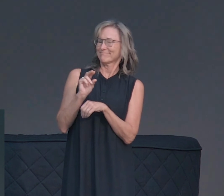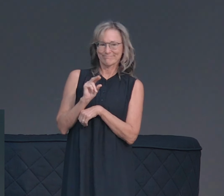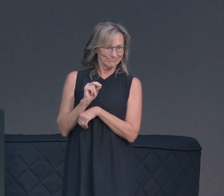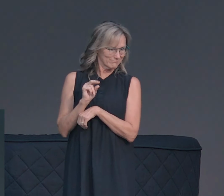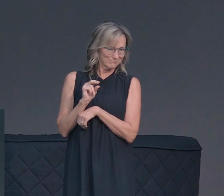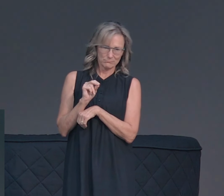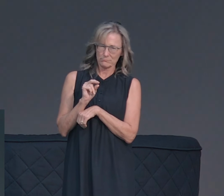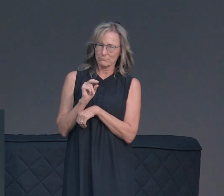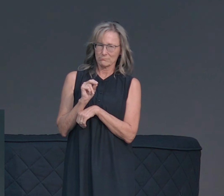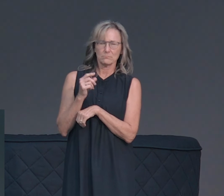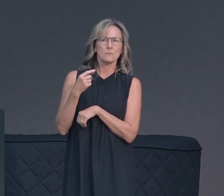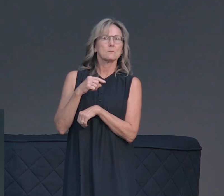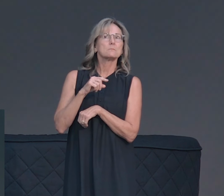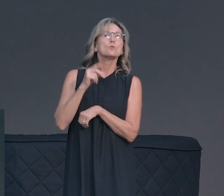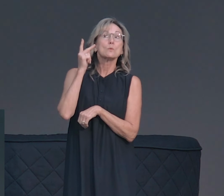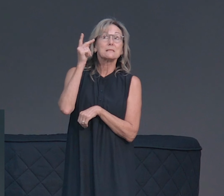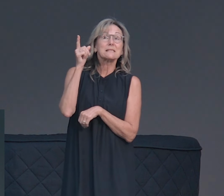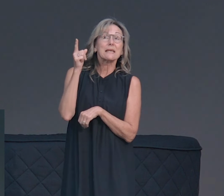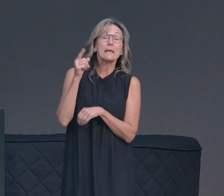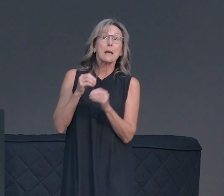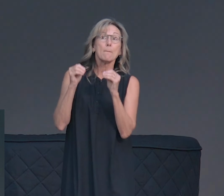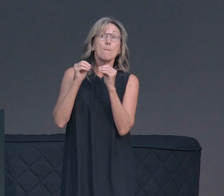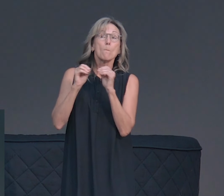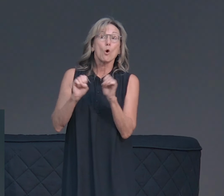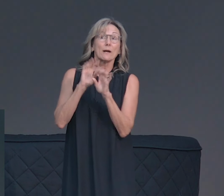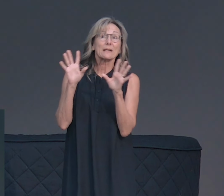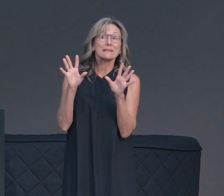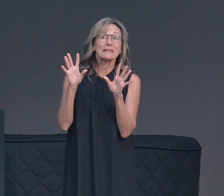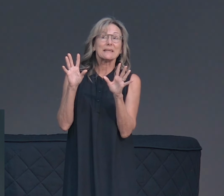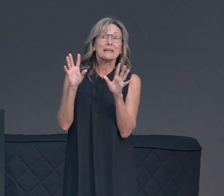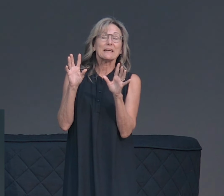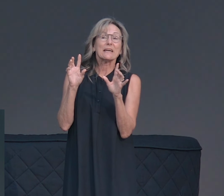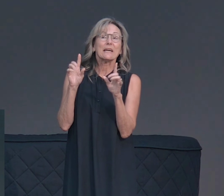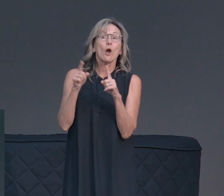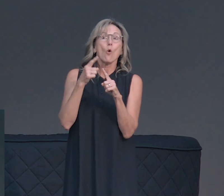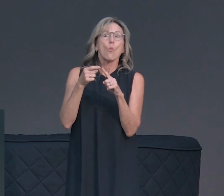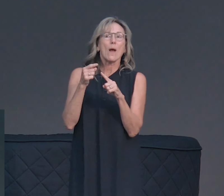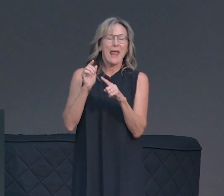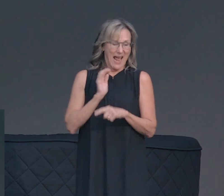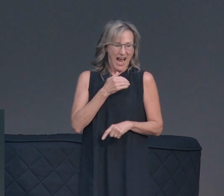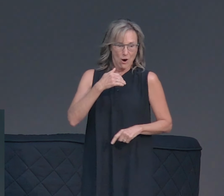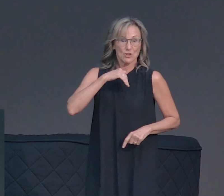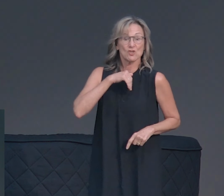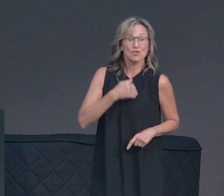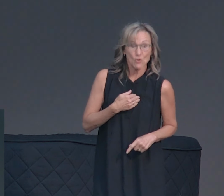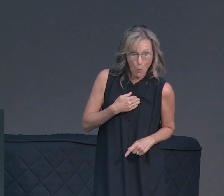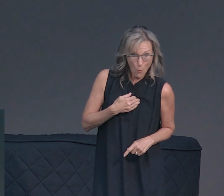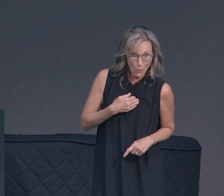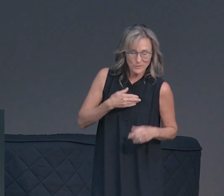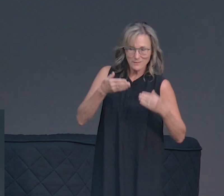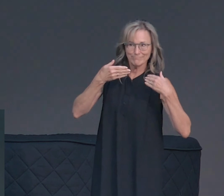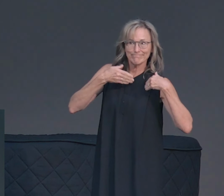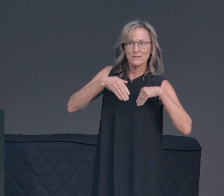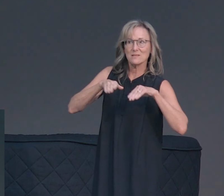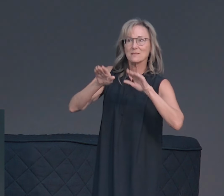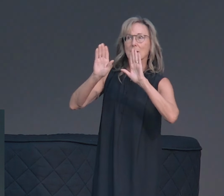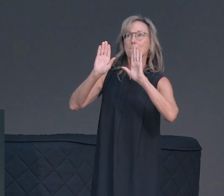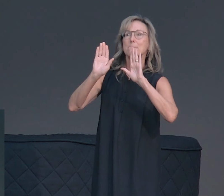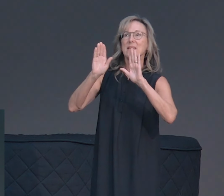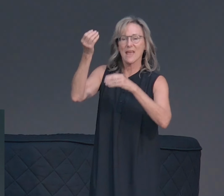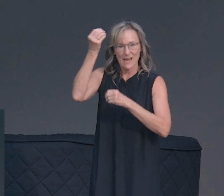We will see God more clearly when our souls are surrendered to Him and submit to His